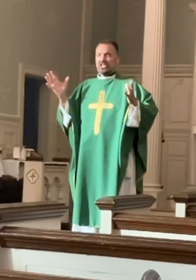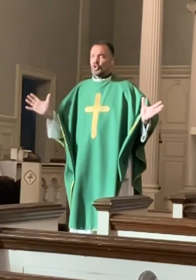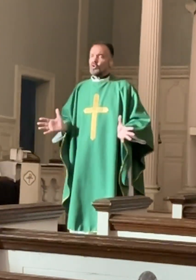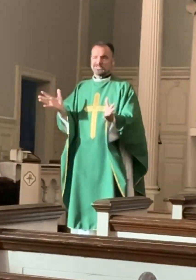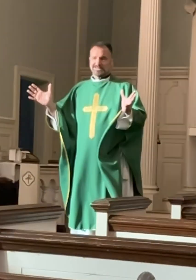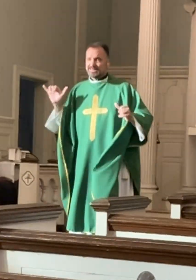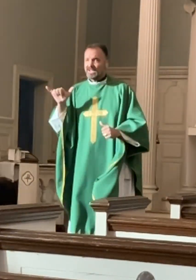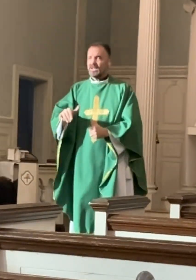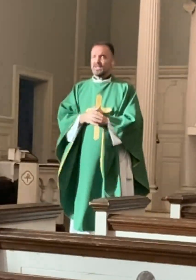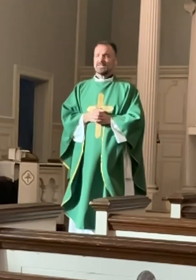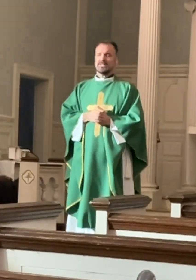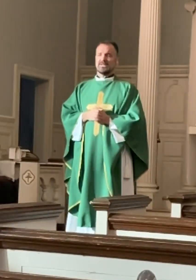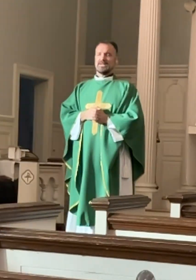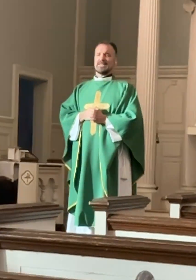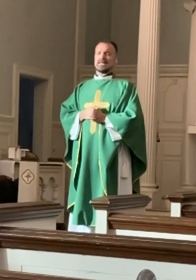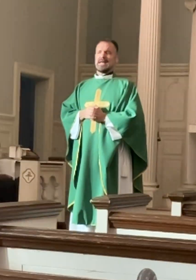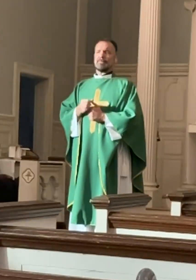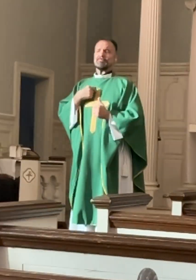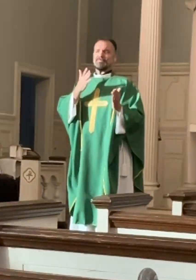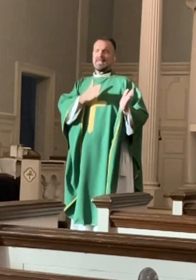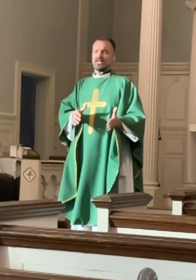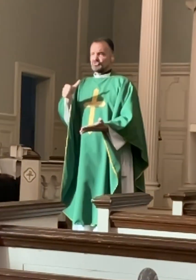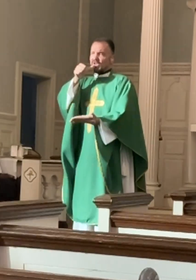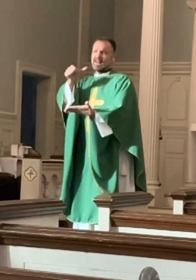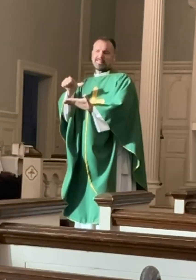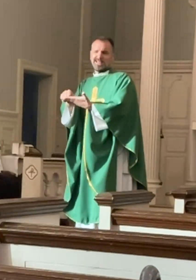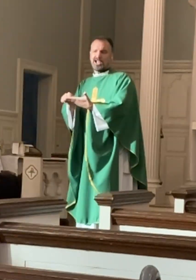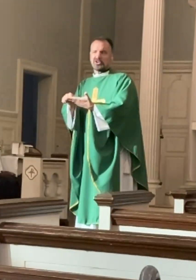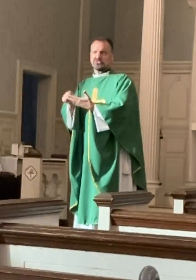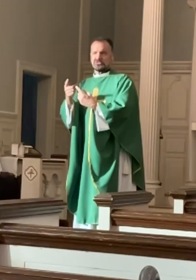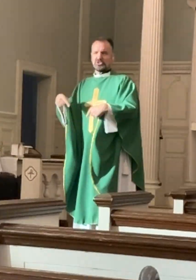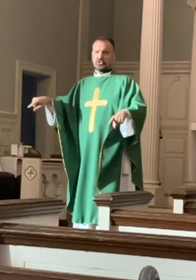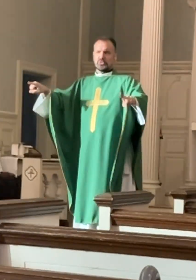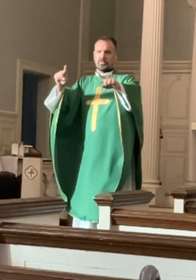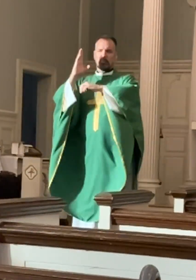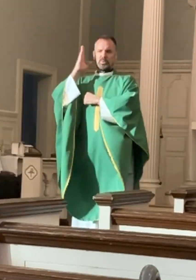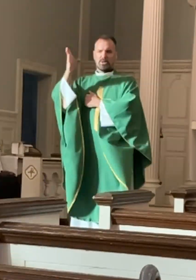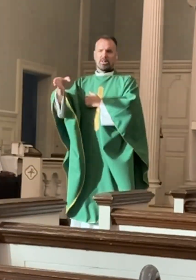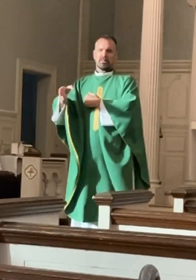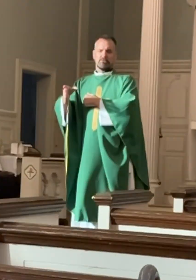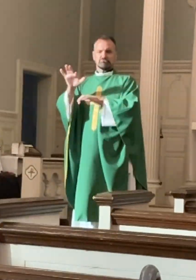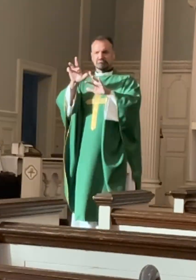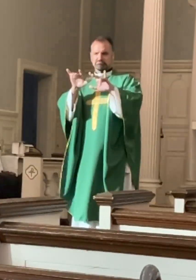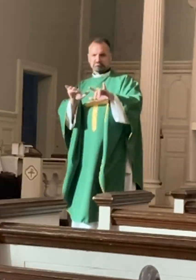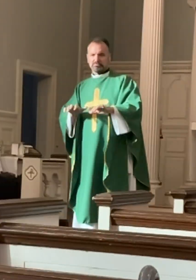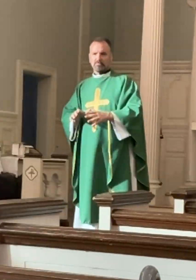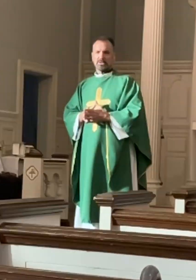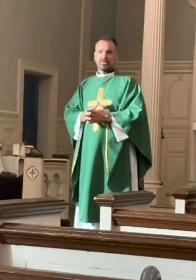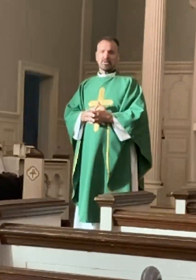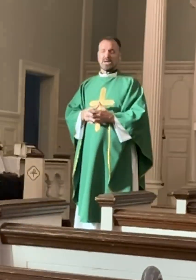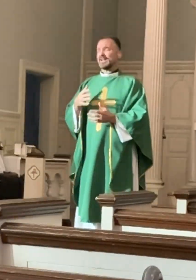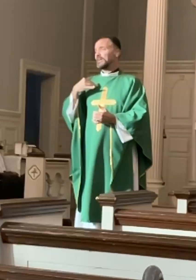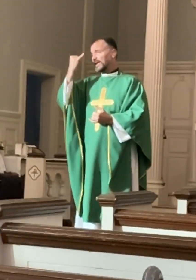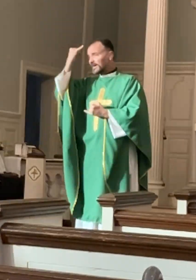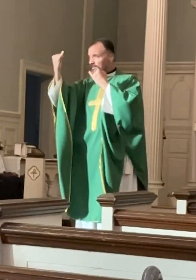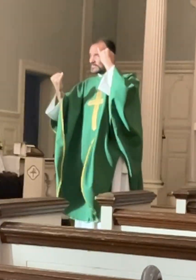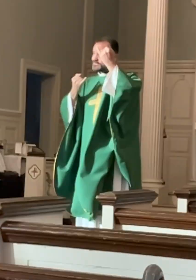per family increase on a weekly basis. So, anyways, I want to take all this information